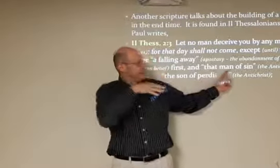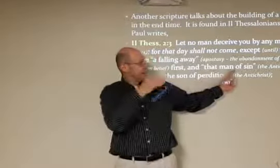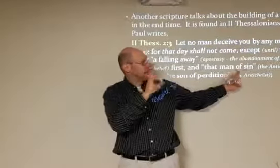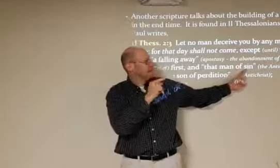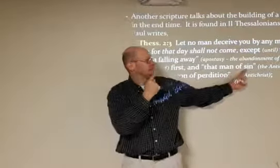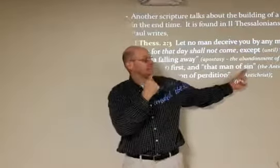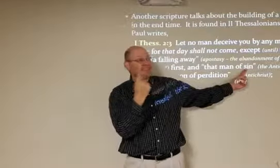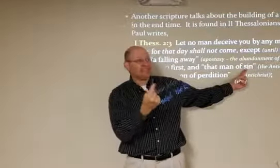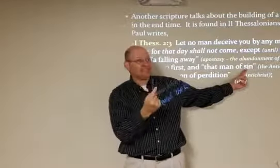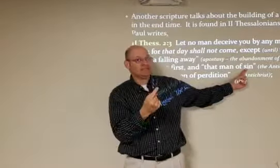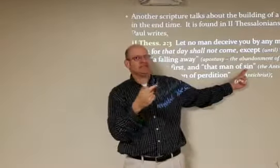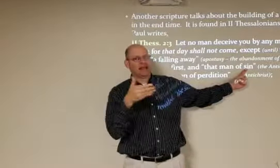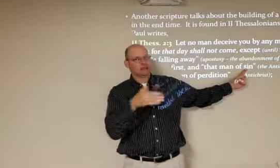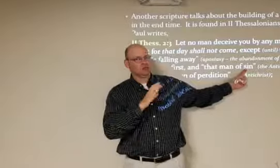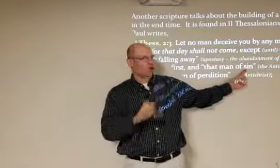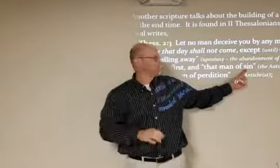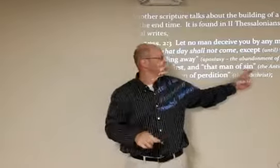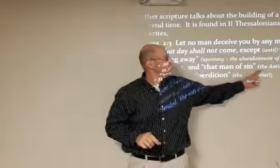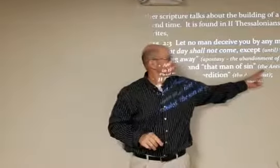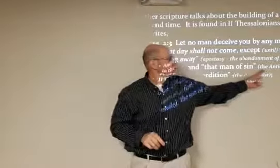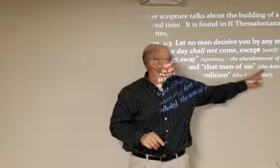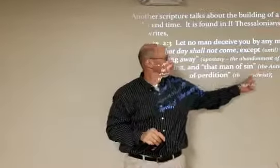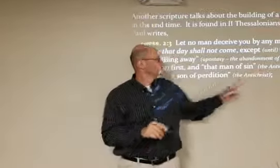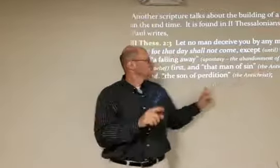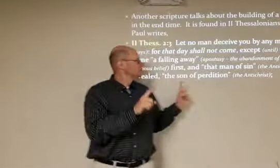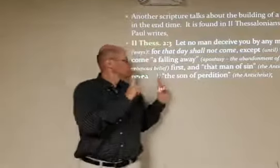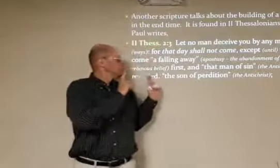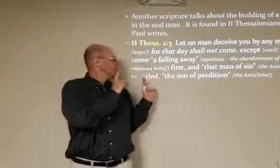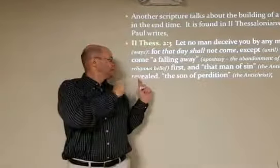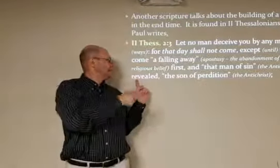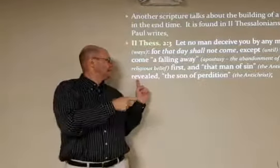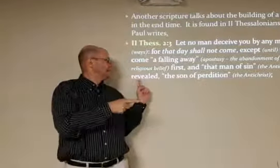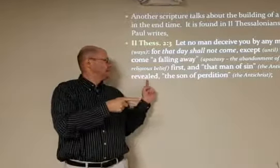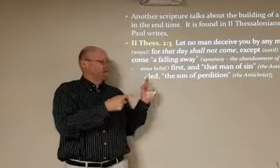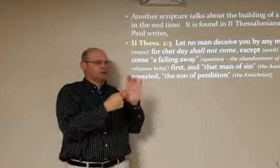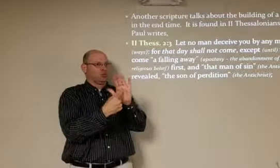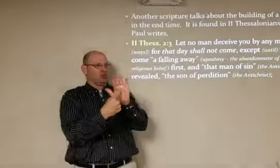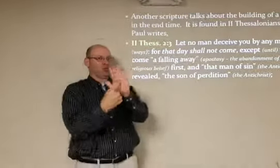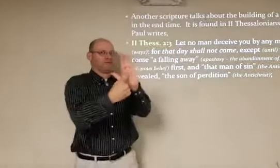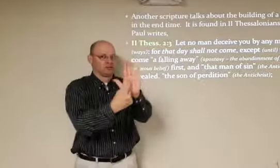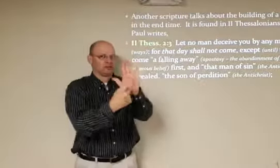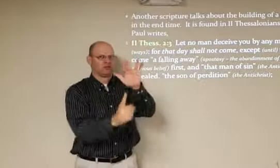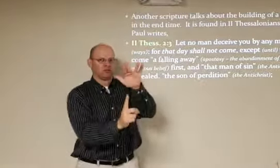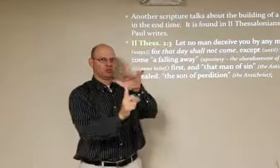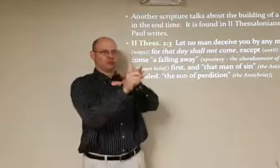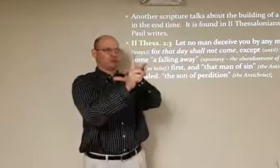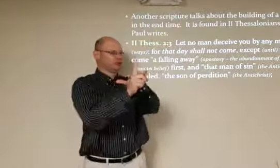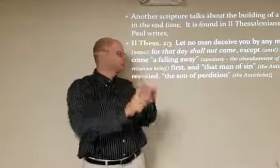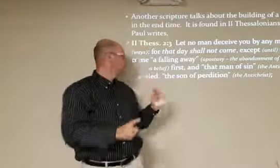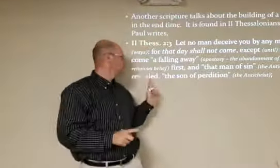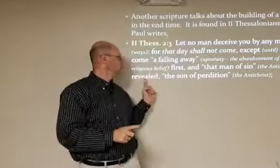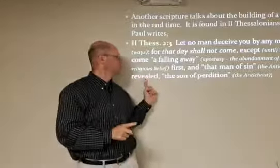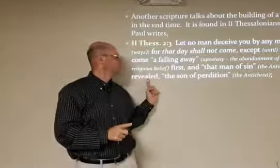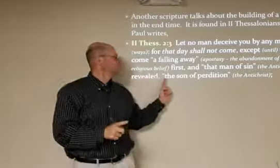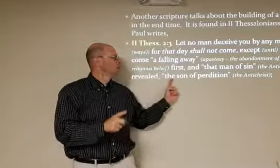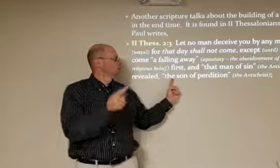"And that man of sin," another name for the Antichrist, "be revealed, the